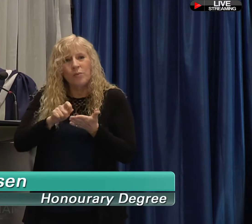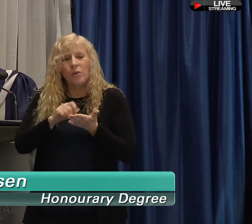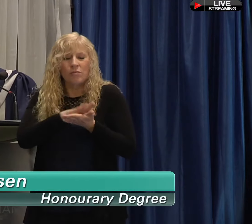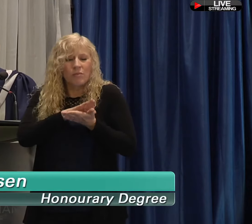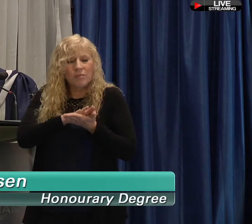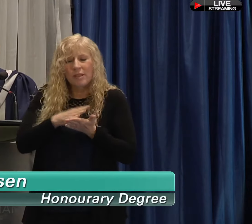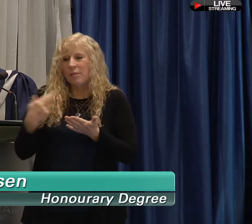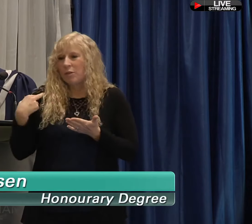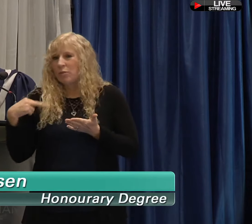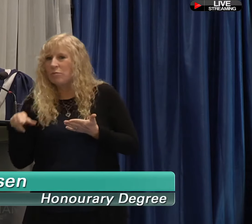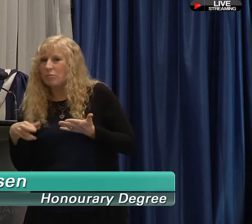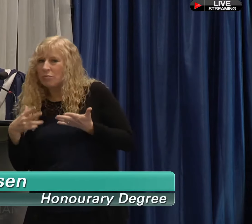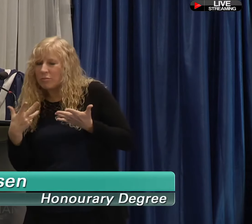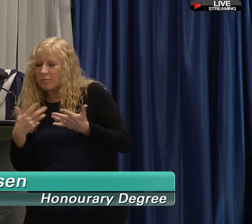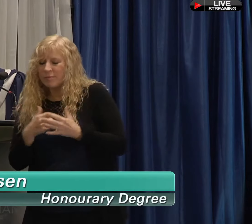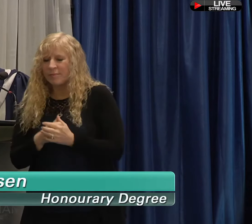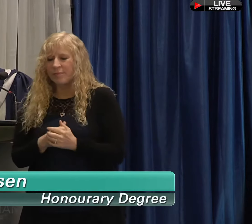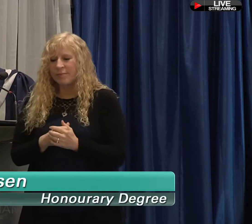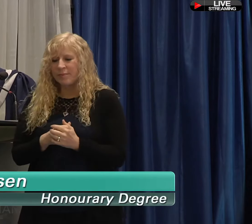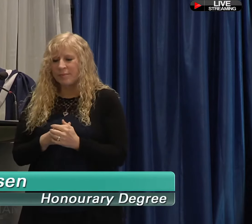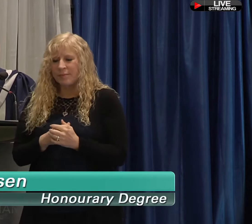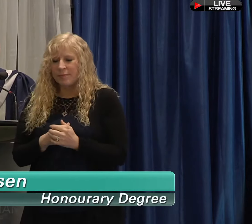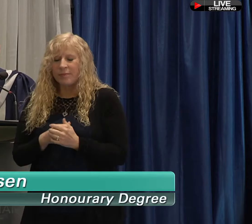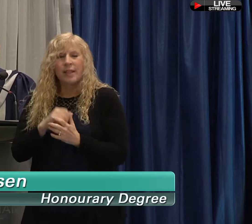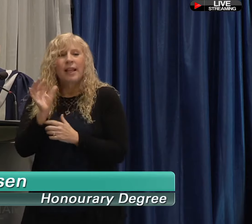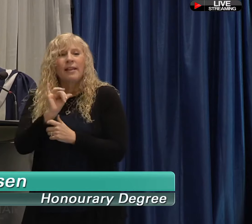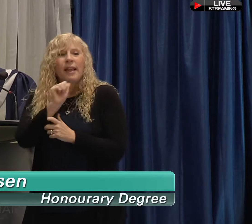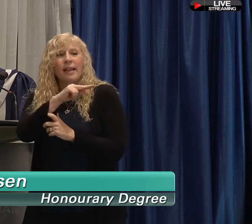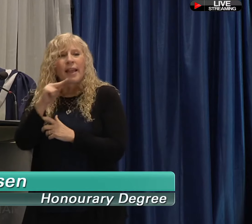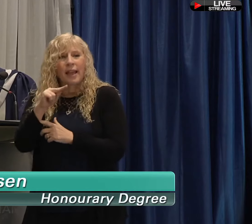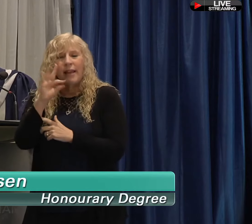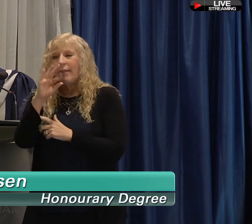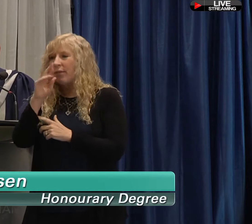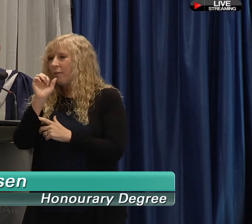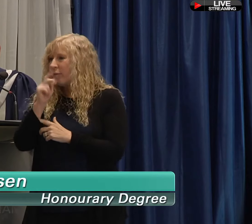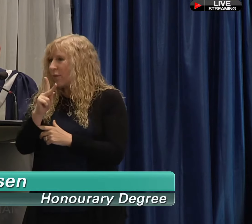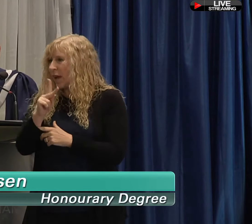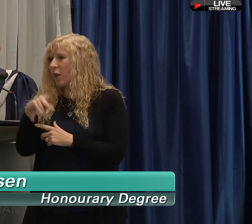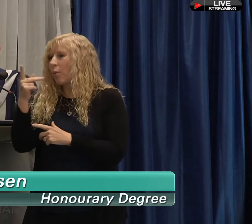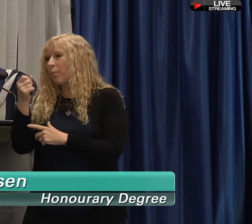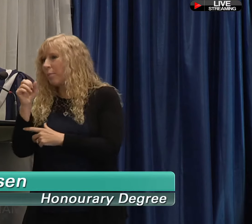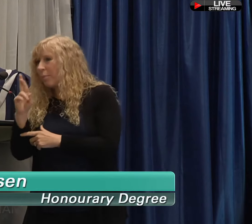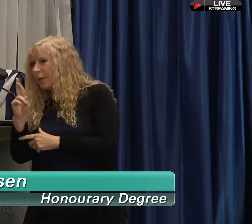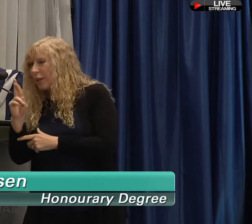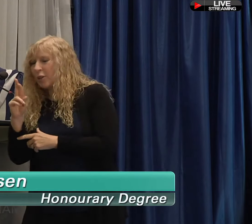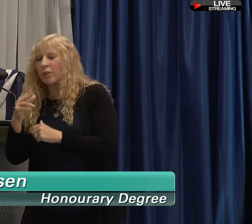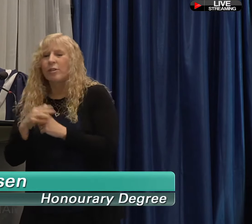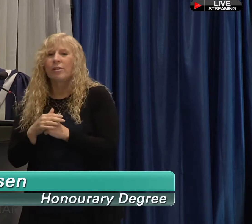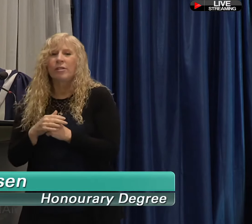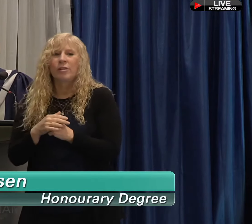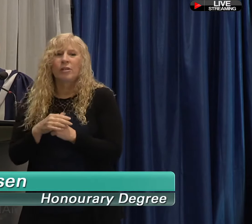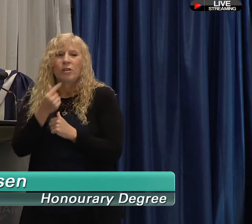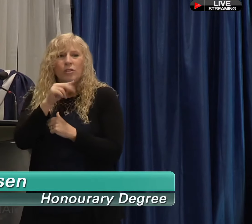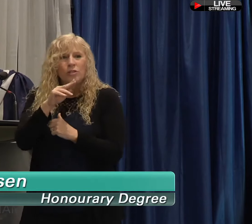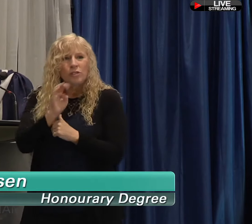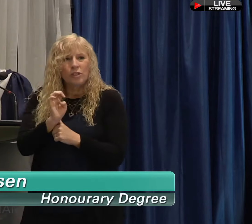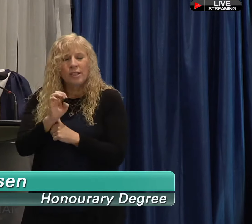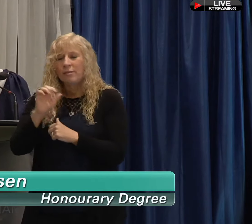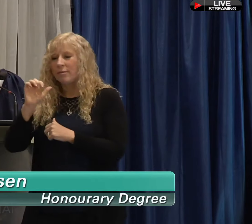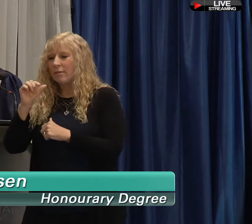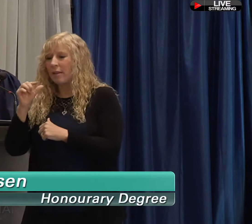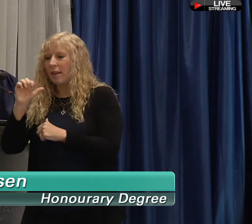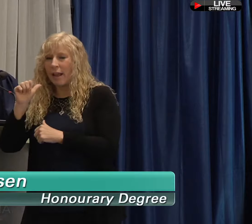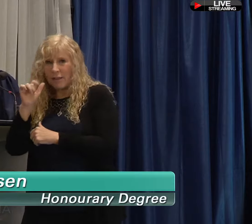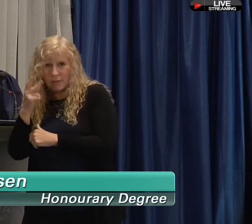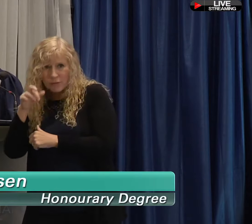both. However, like Anne Frank and Peter Ginz, Eugene and Alfred